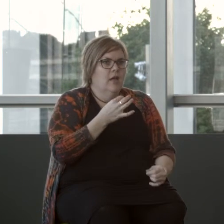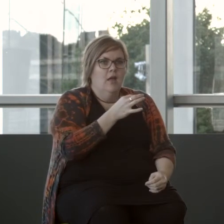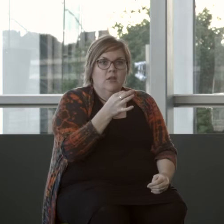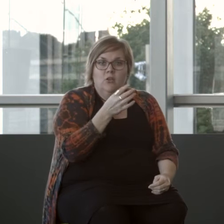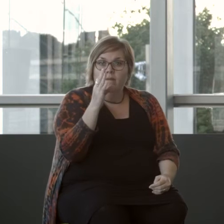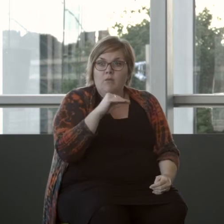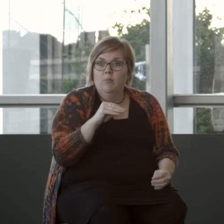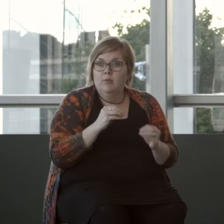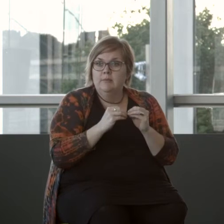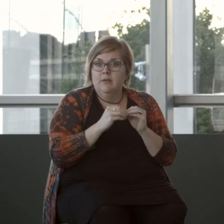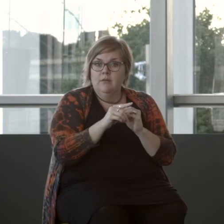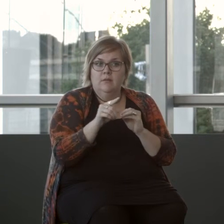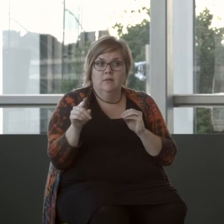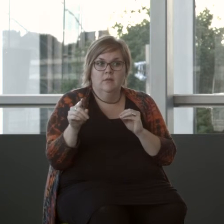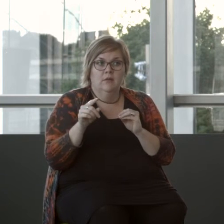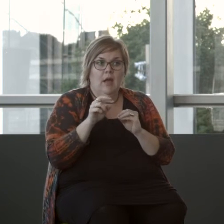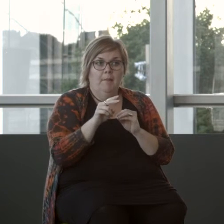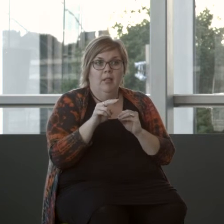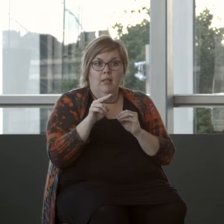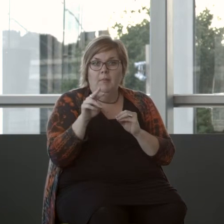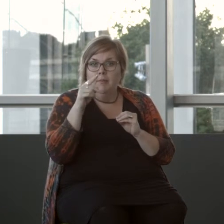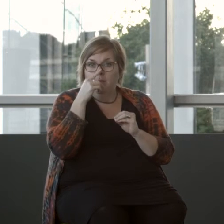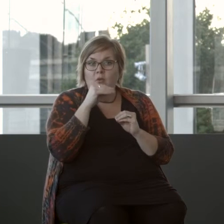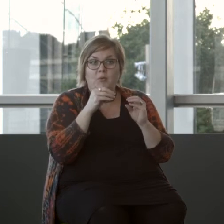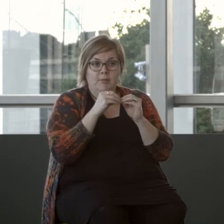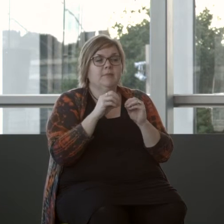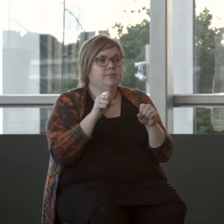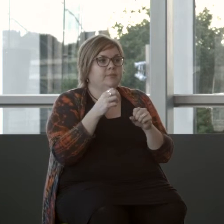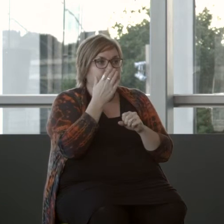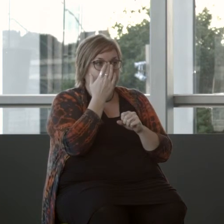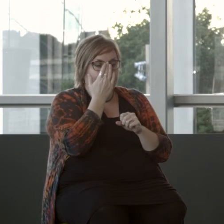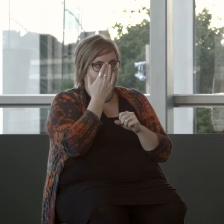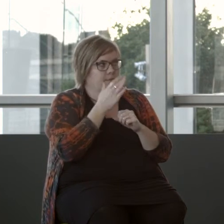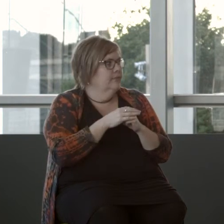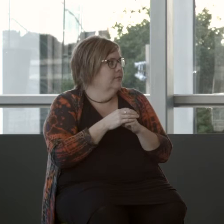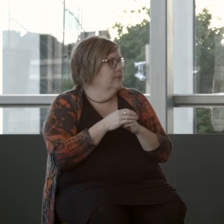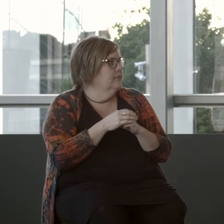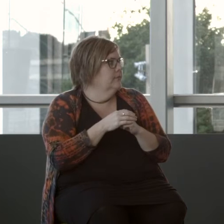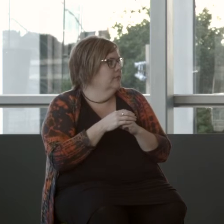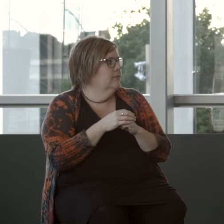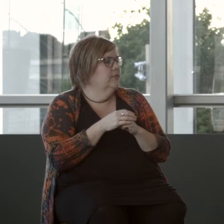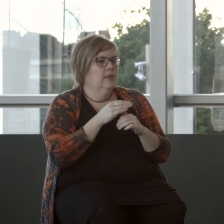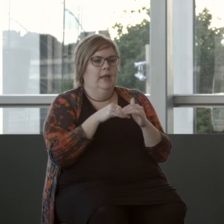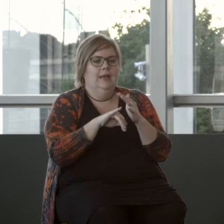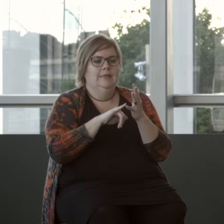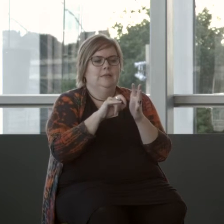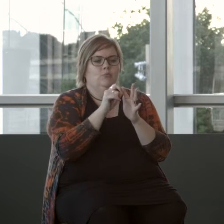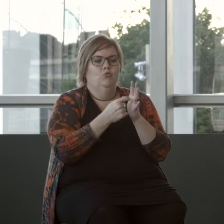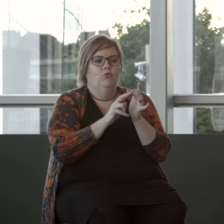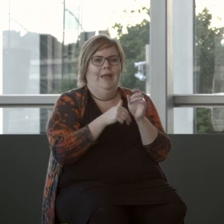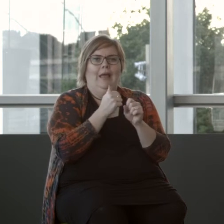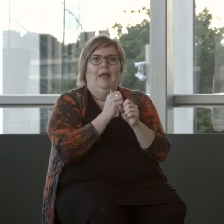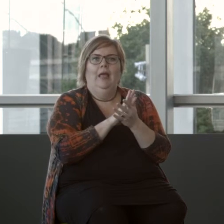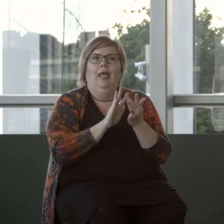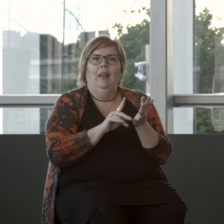Brisbane? A lot of Brisbaneites? A couple of Brisbaneites? No Brisbaneites? Okay, yeah, a couple. So in Spring Hill,